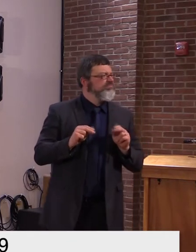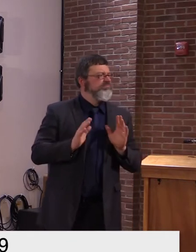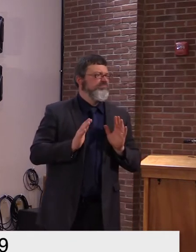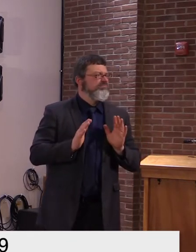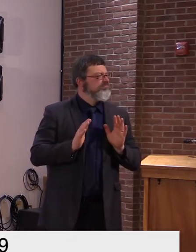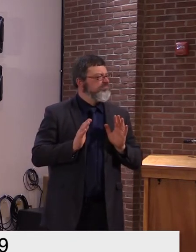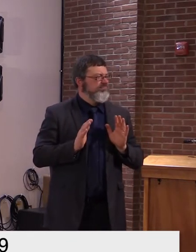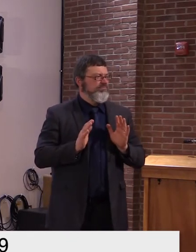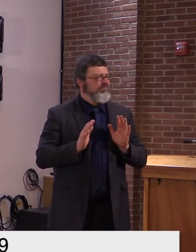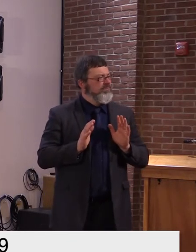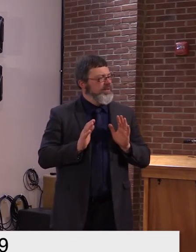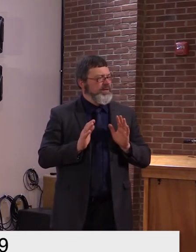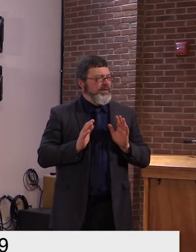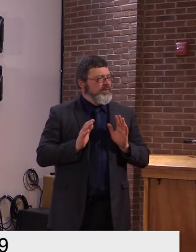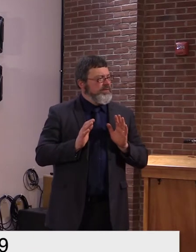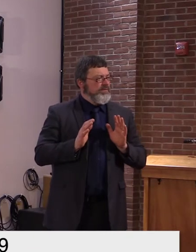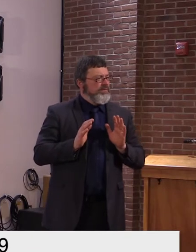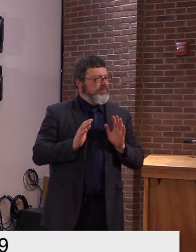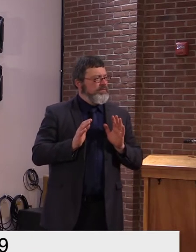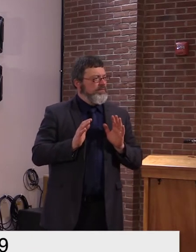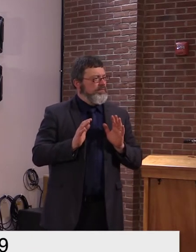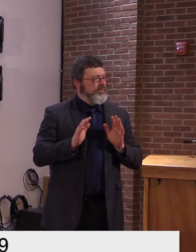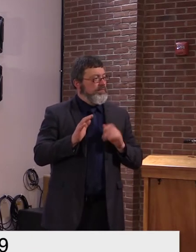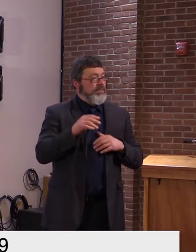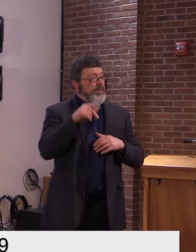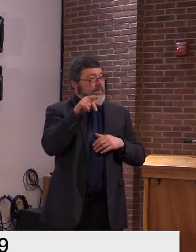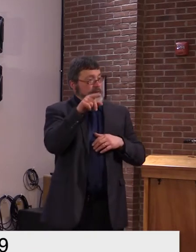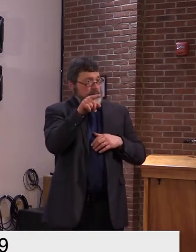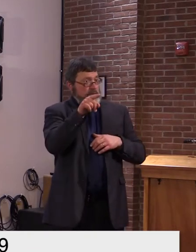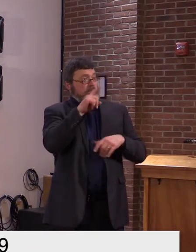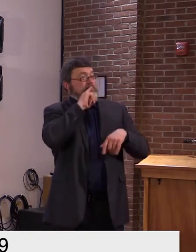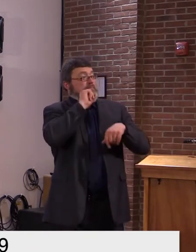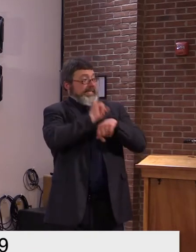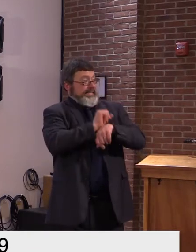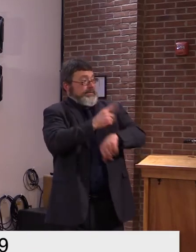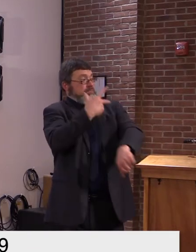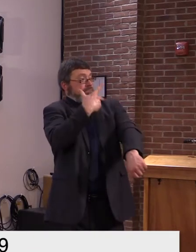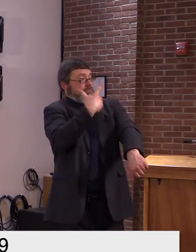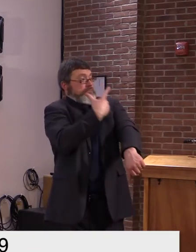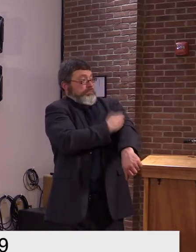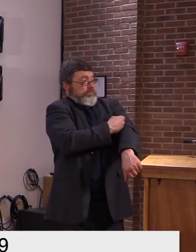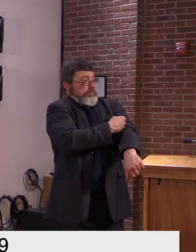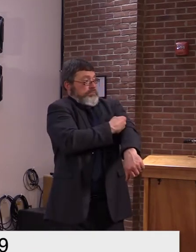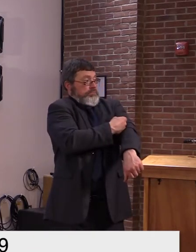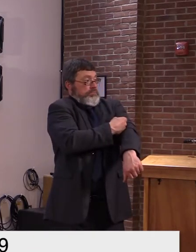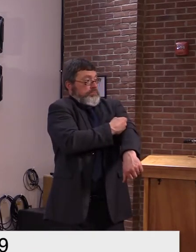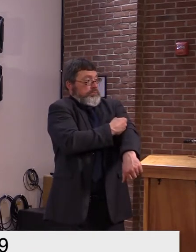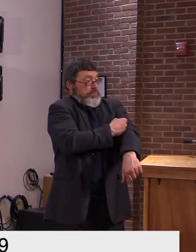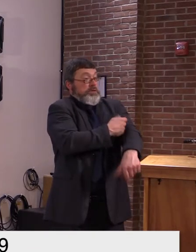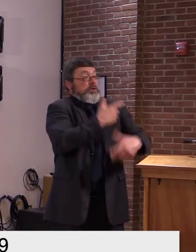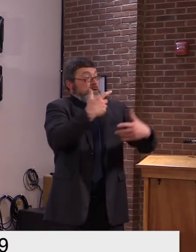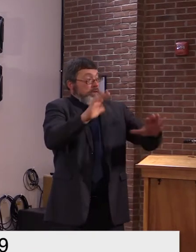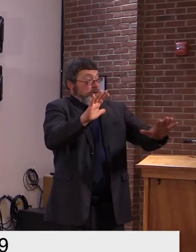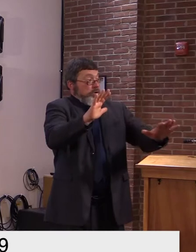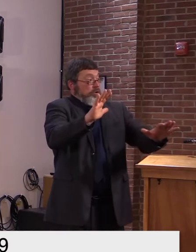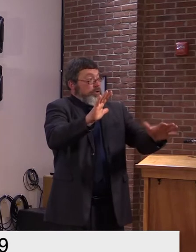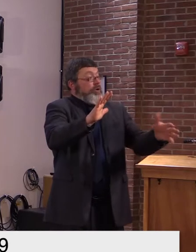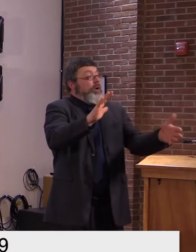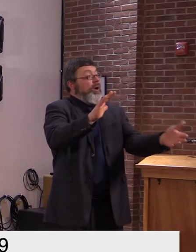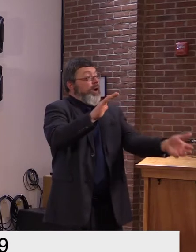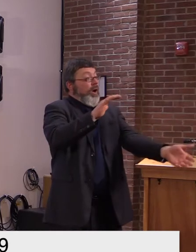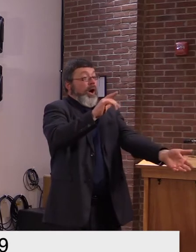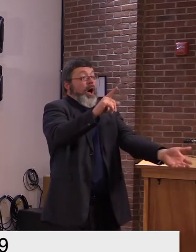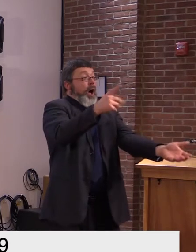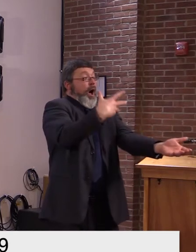probably test positive on an antibody blood test after you receive the vaccine, you will not test positive on the